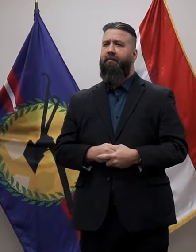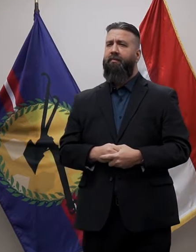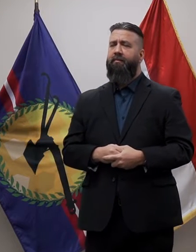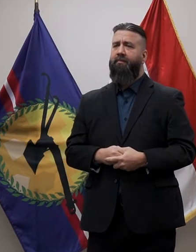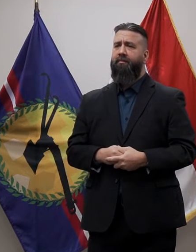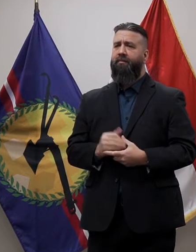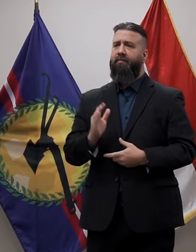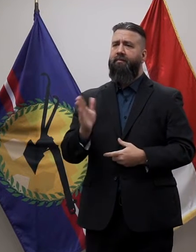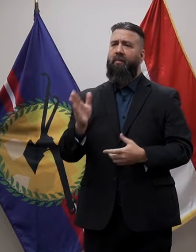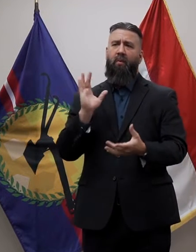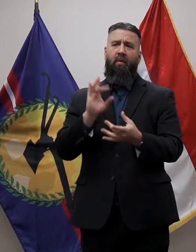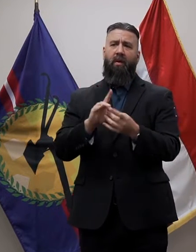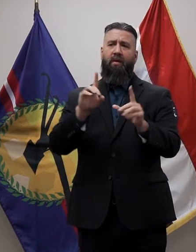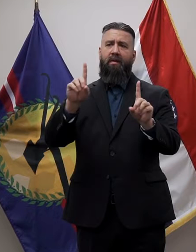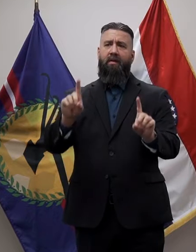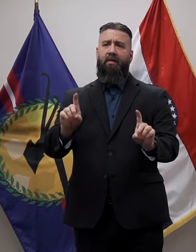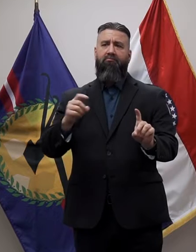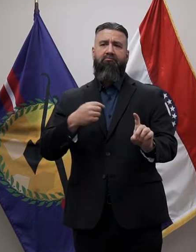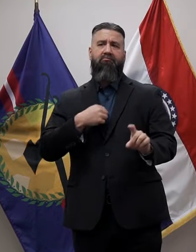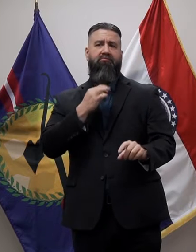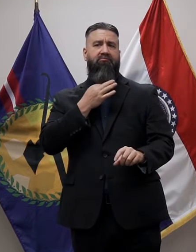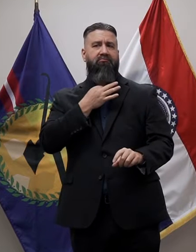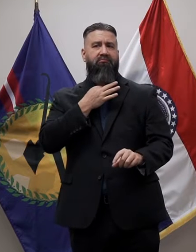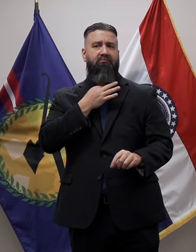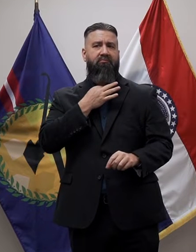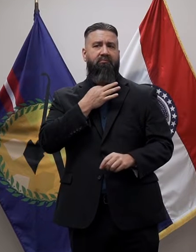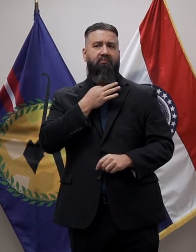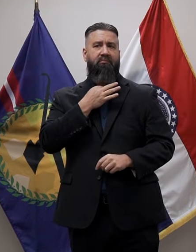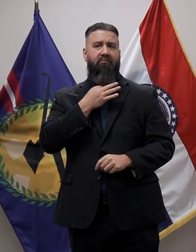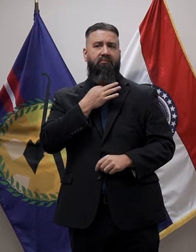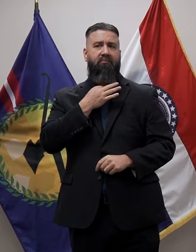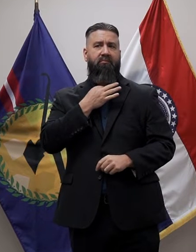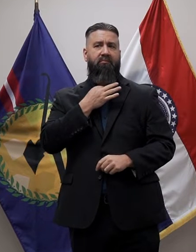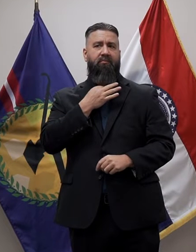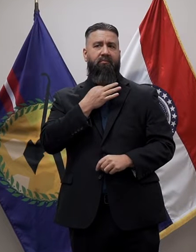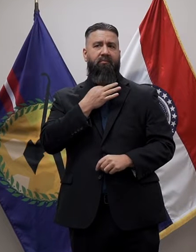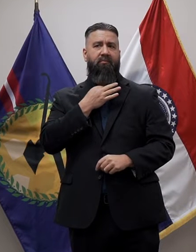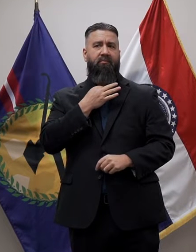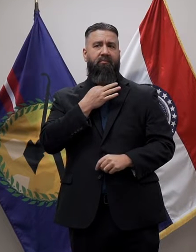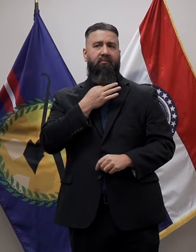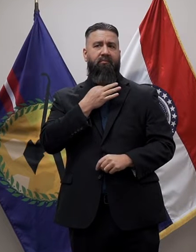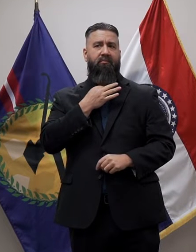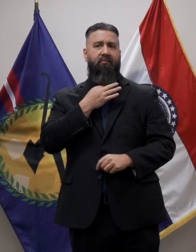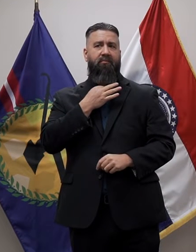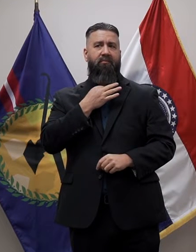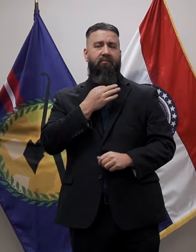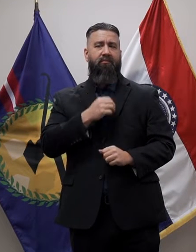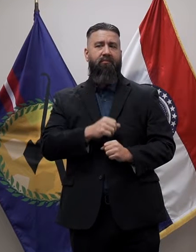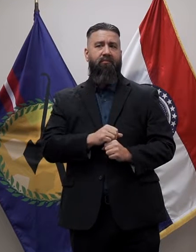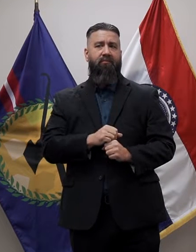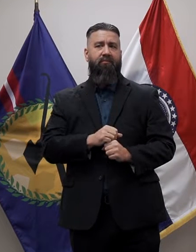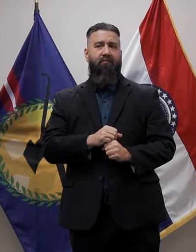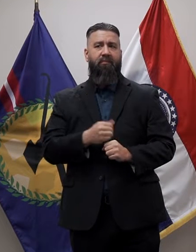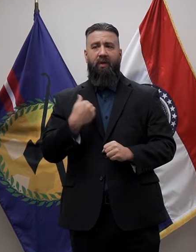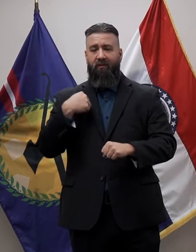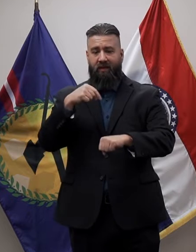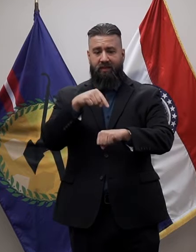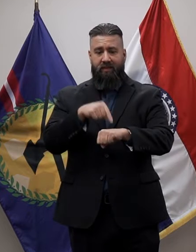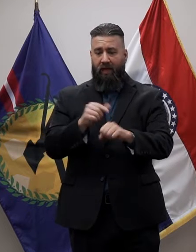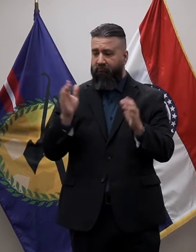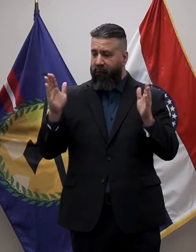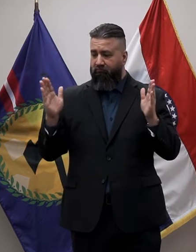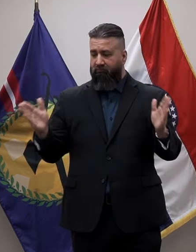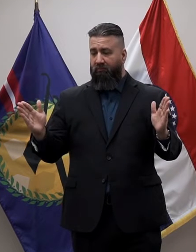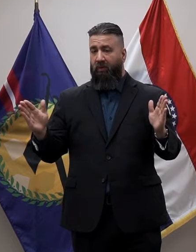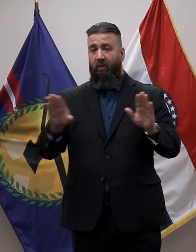test, I'm curious to know, is there like a time period on when